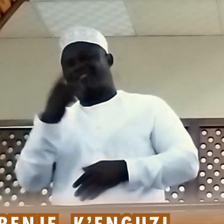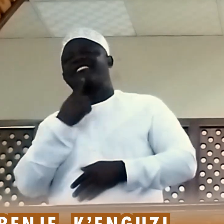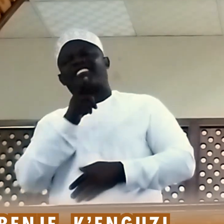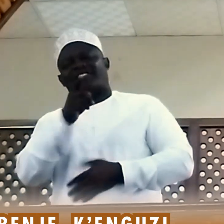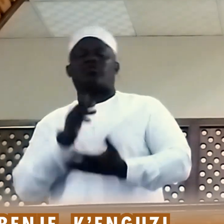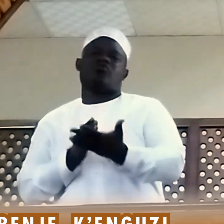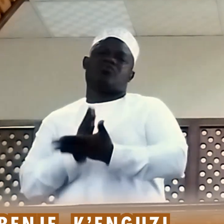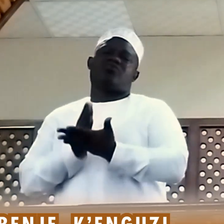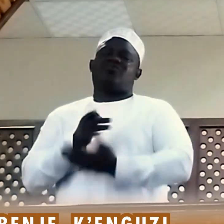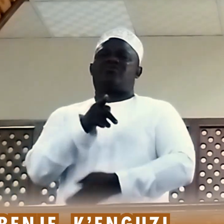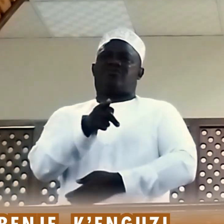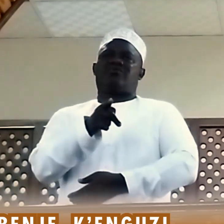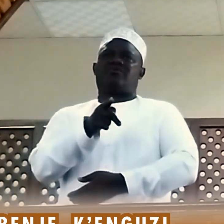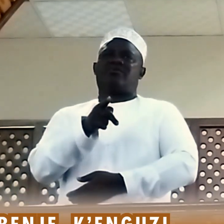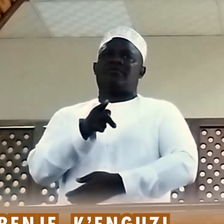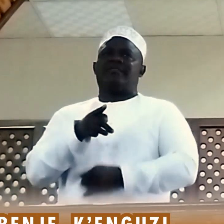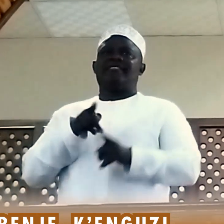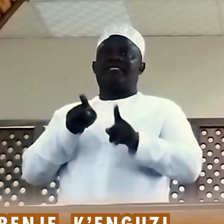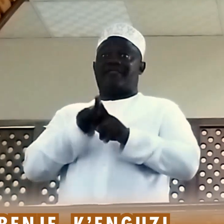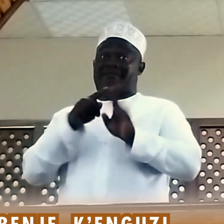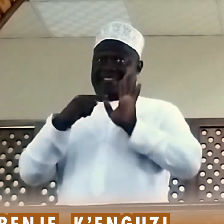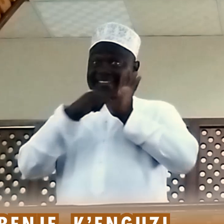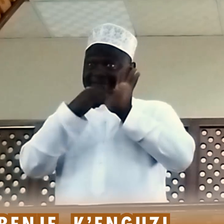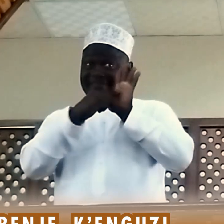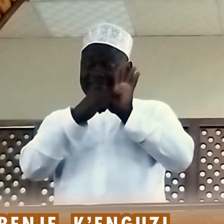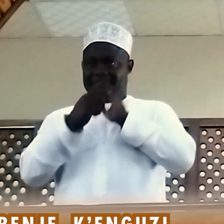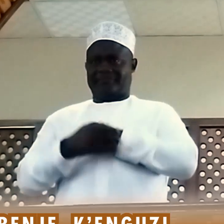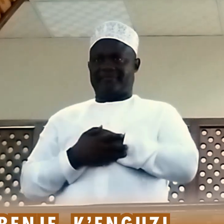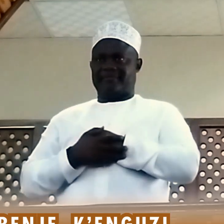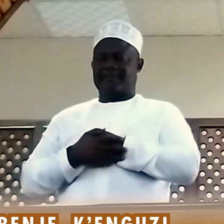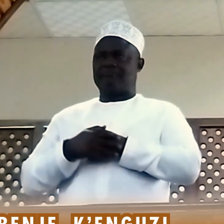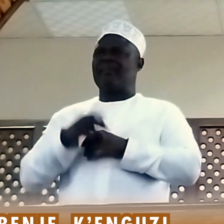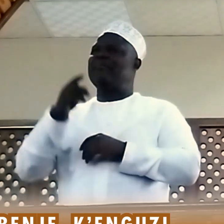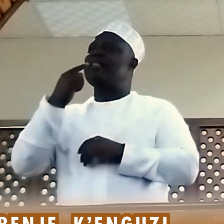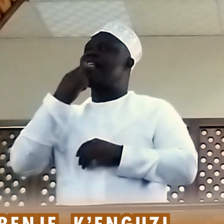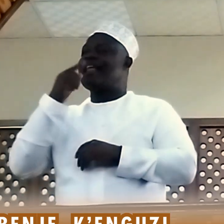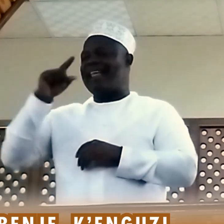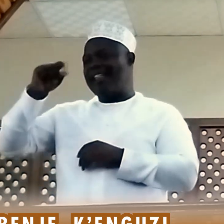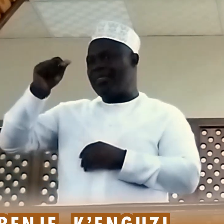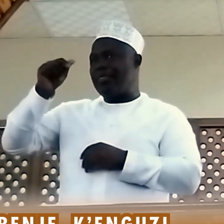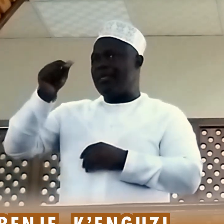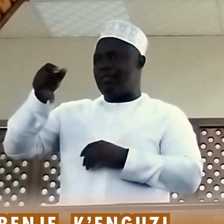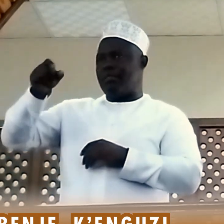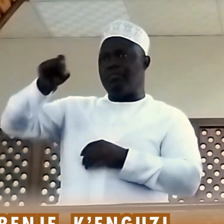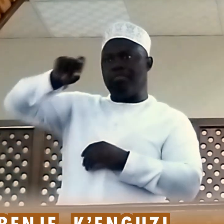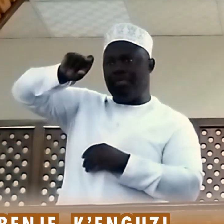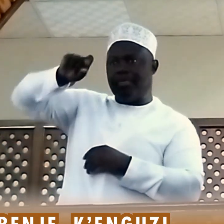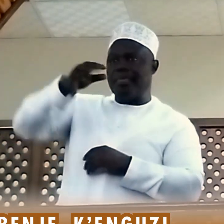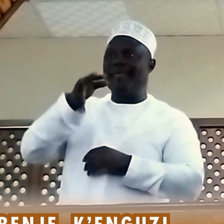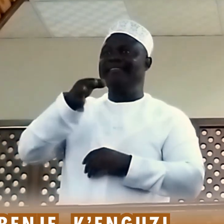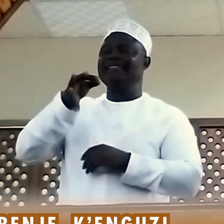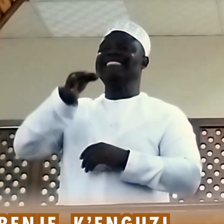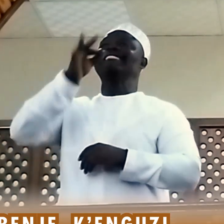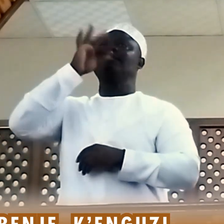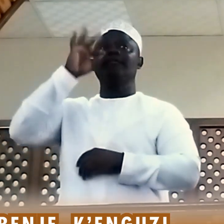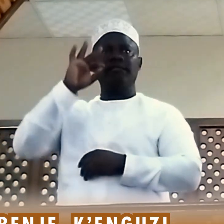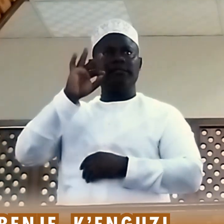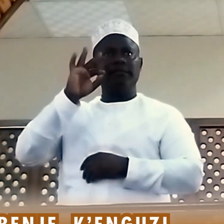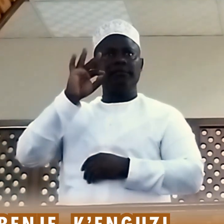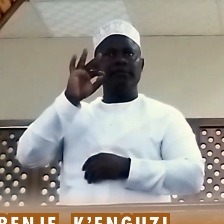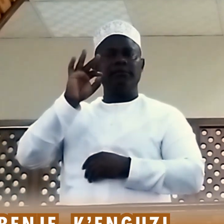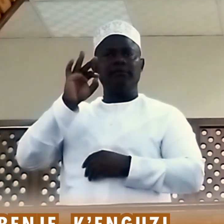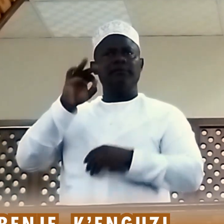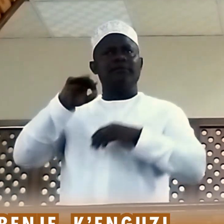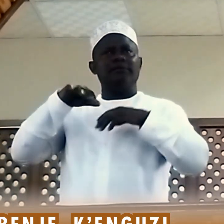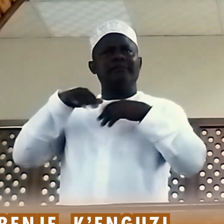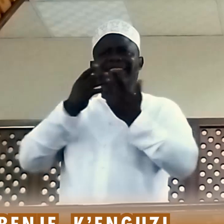kyekyo. Kati nga bw'ana akugamba nti omunnyu bwe gugenda mu kyayi, enguzi